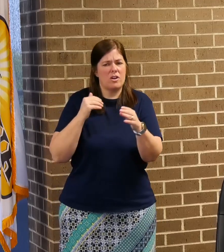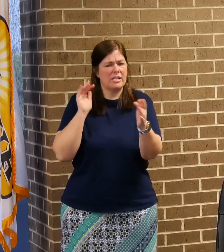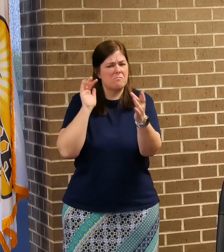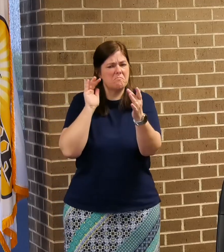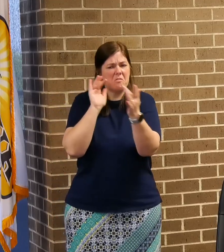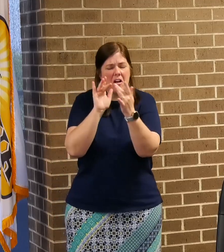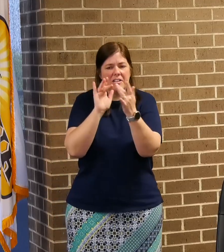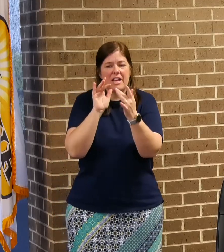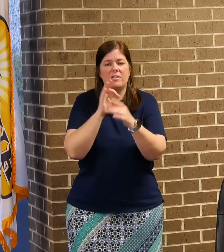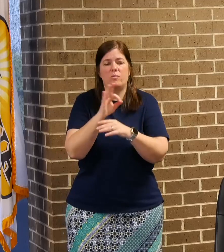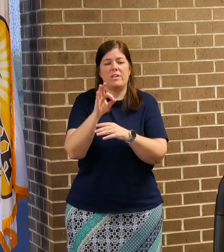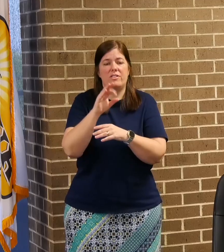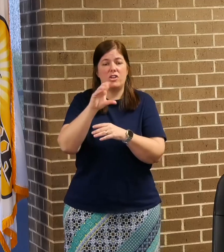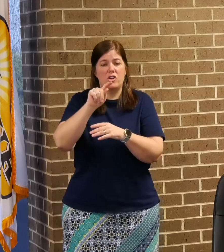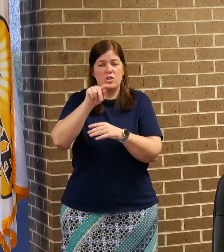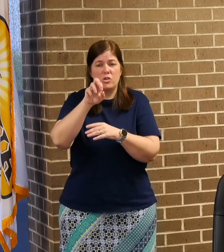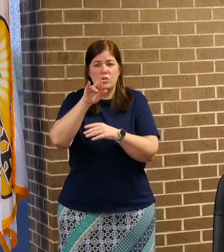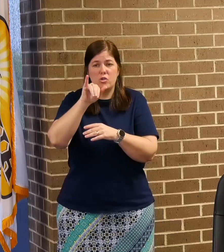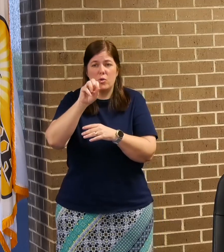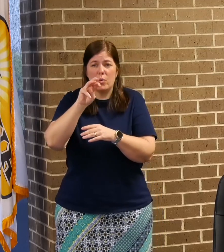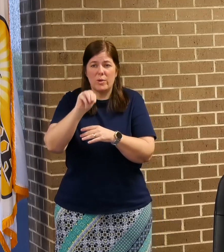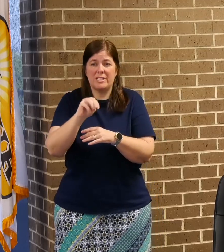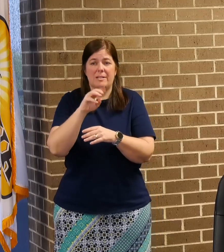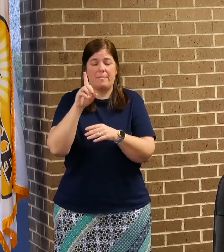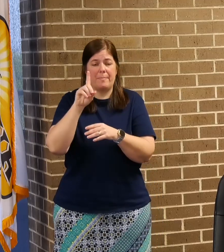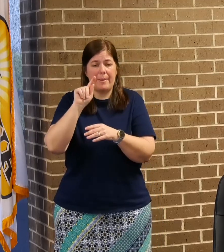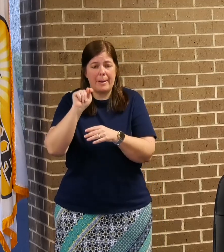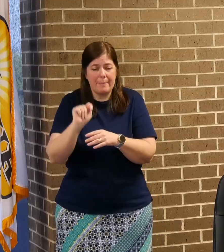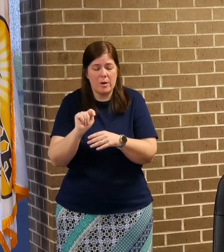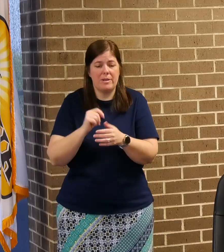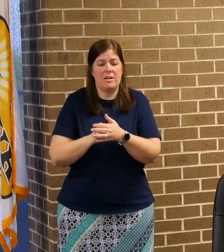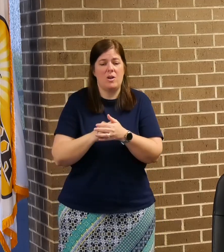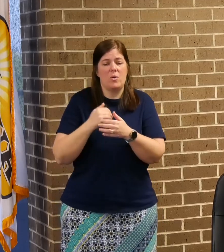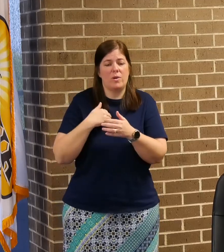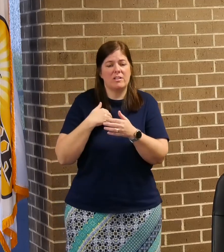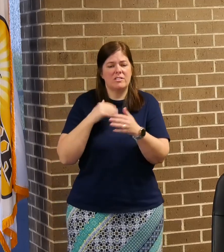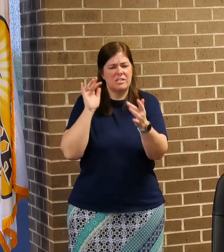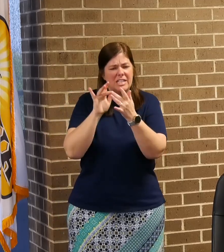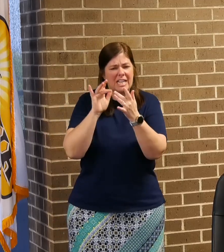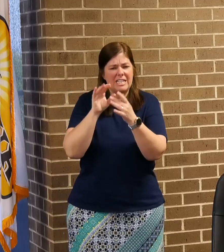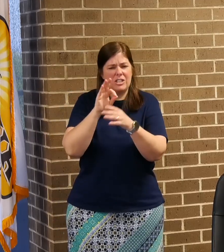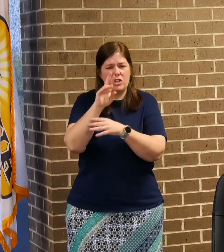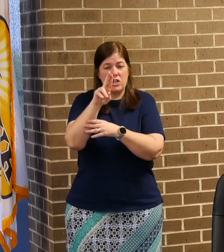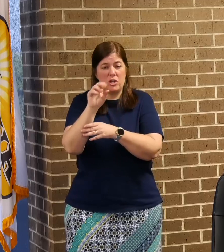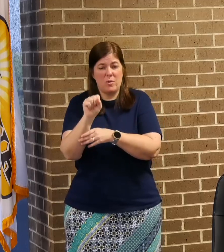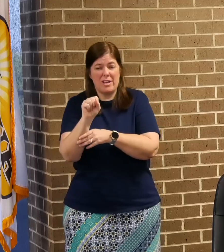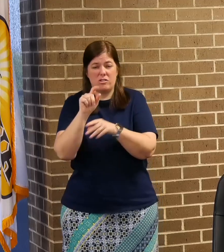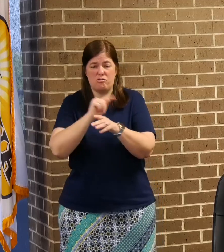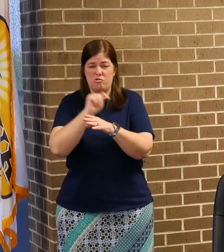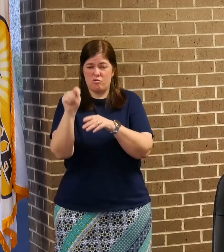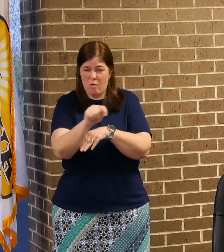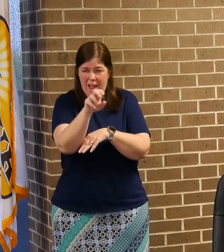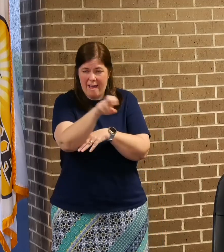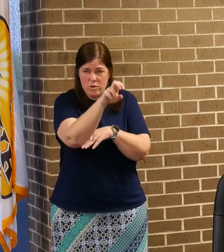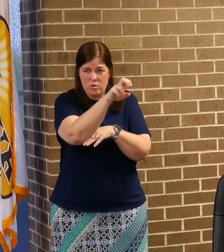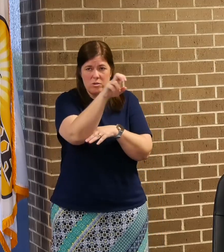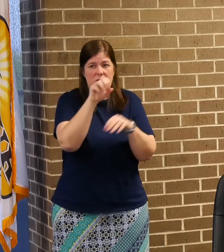Tourism Department. We are also staying connected to the U.S. Travel Association and other CVBs across the United